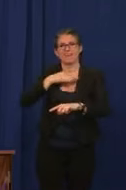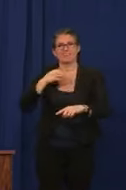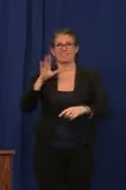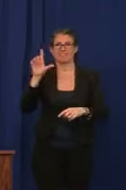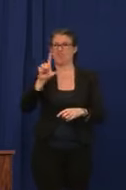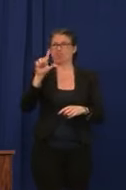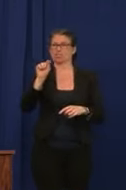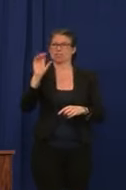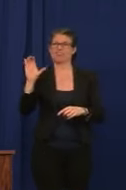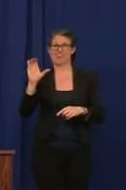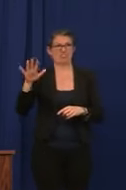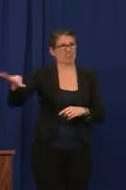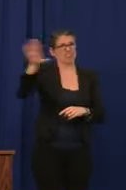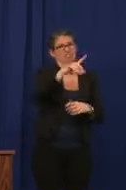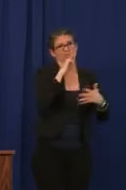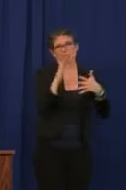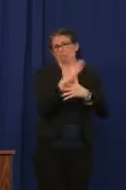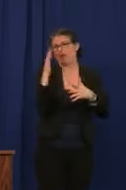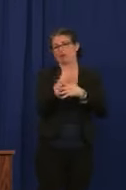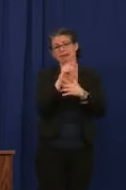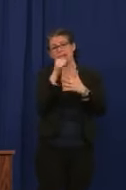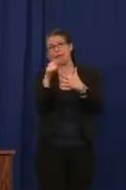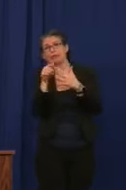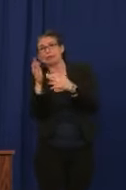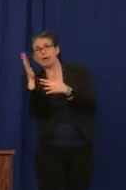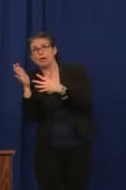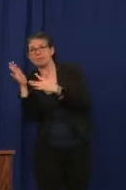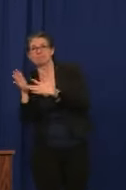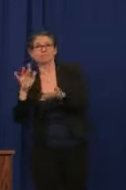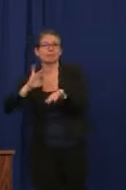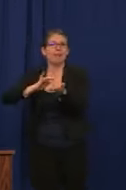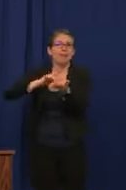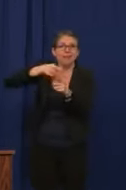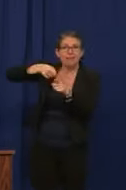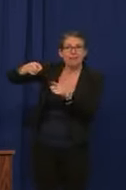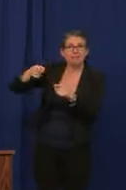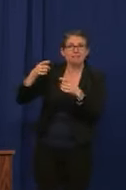We'll never have enough to test everybody in the state of Maine, and even if we did,